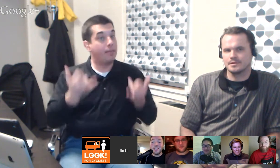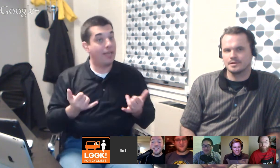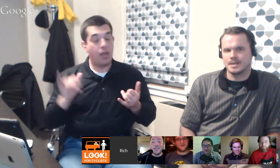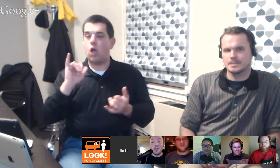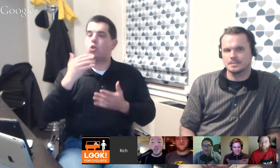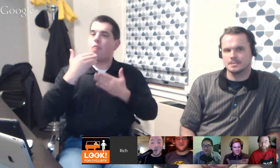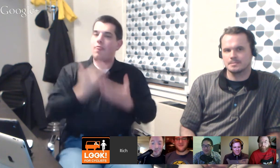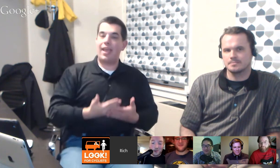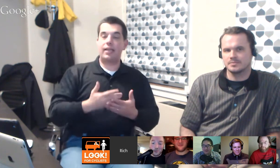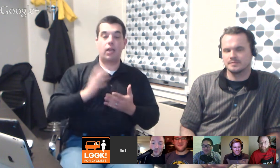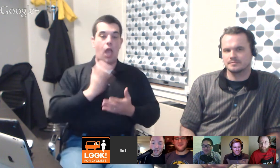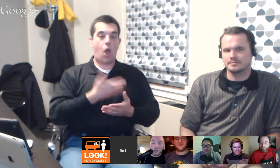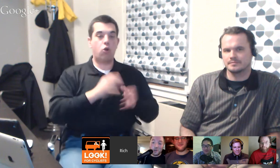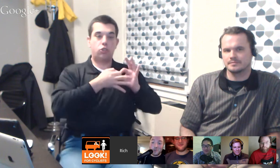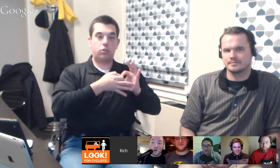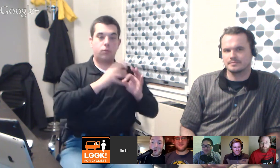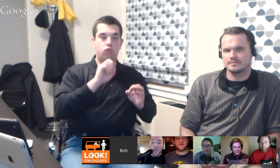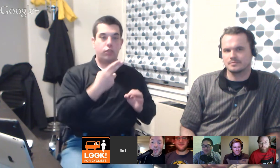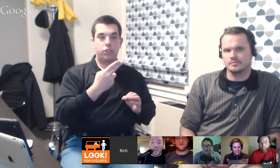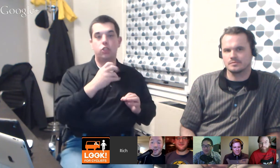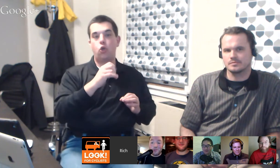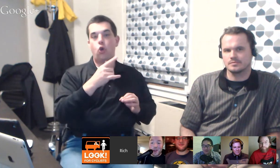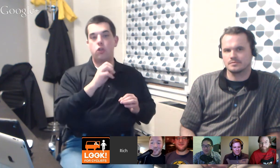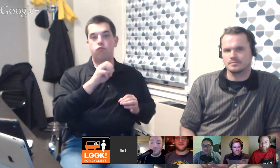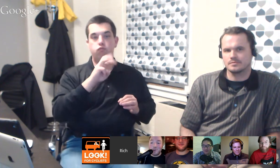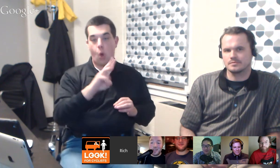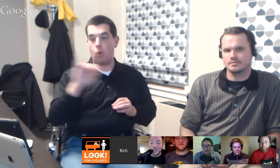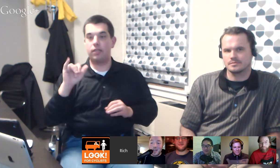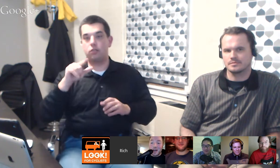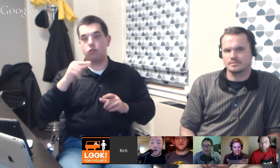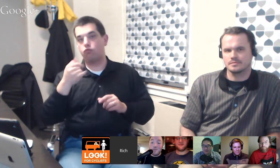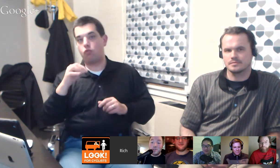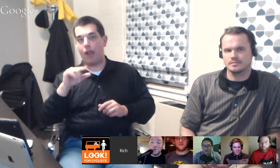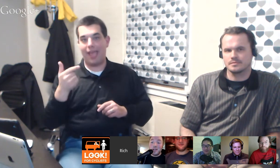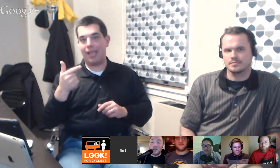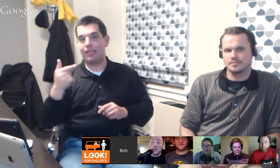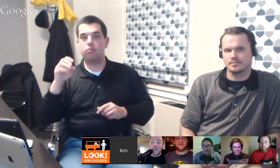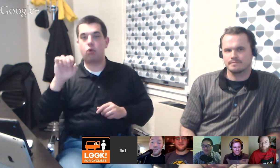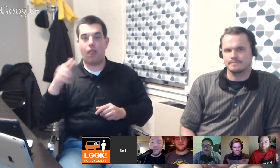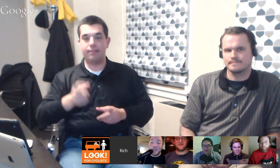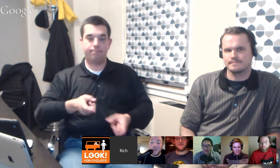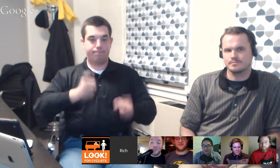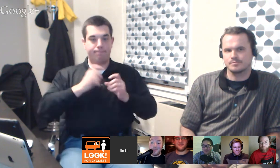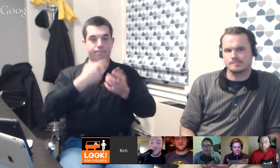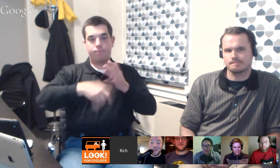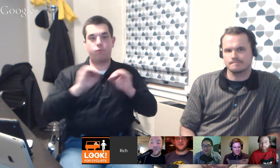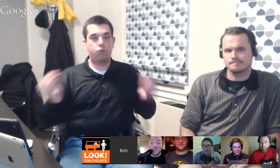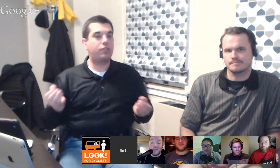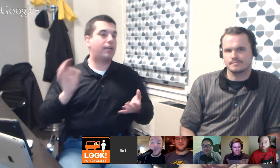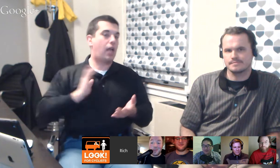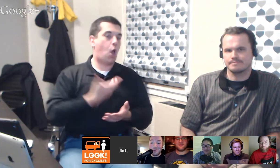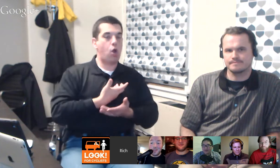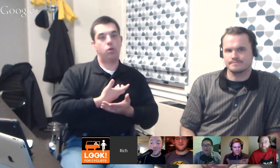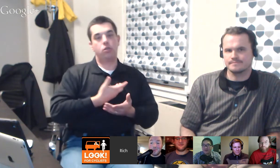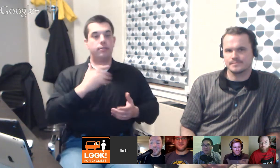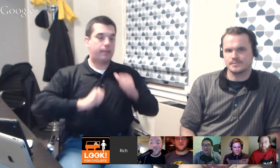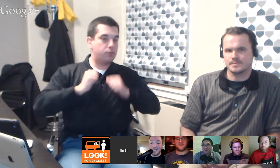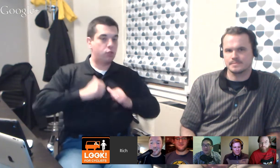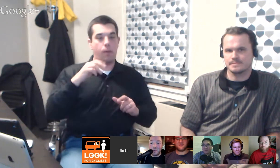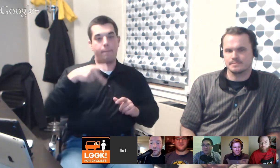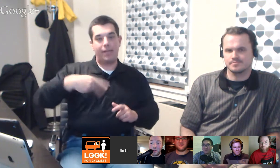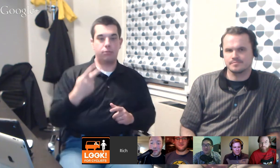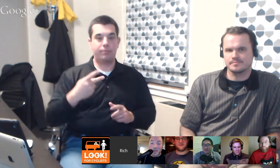also like to thank our interpreters, Rich Goodrow and Greg Sperling, who have donated their time to make episode 11 of the PHP Roundtable